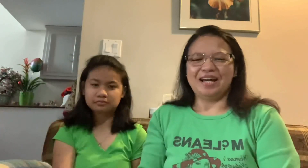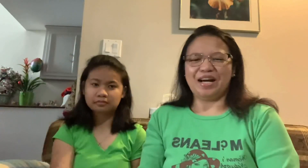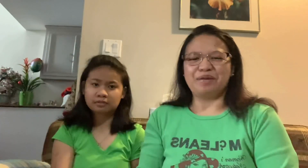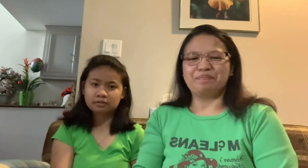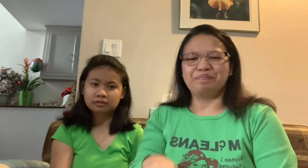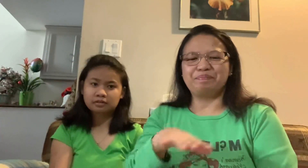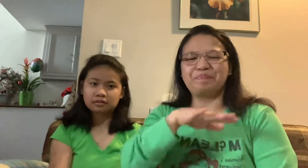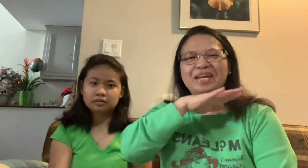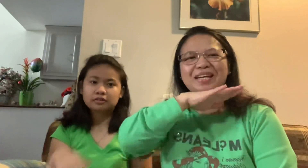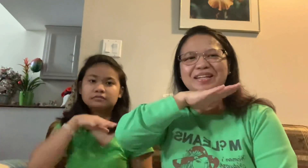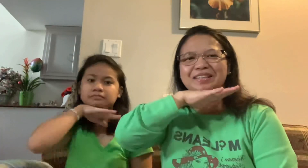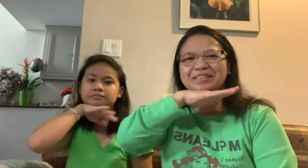Pig.